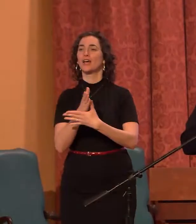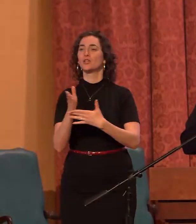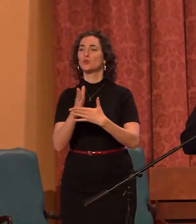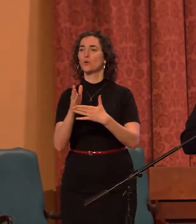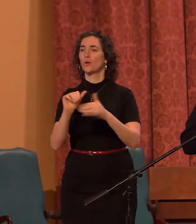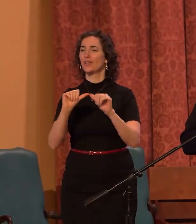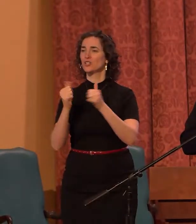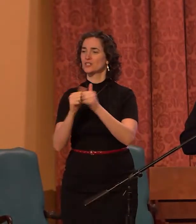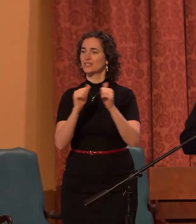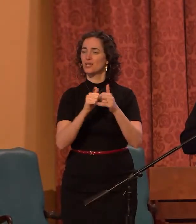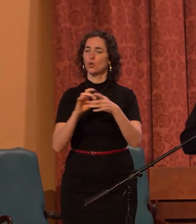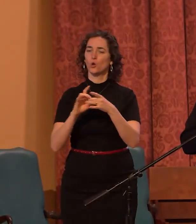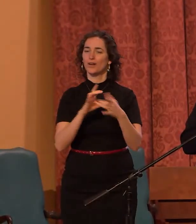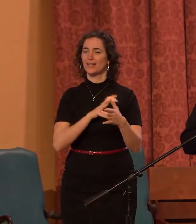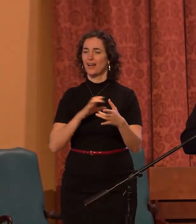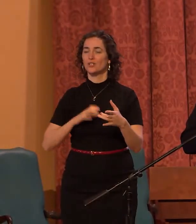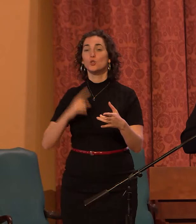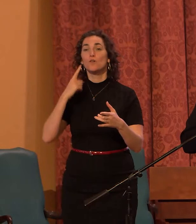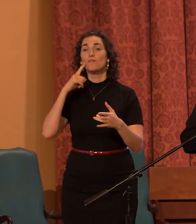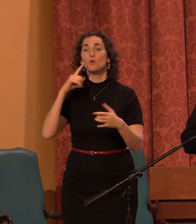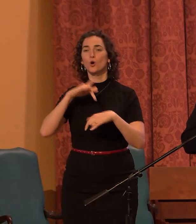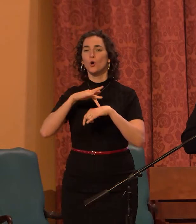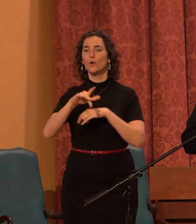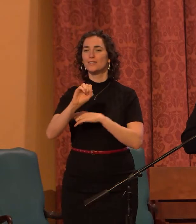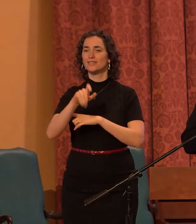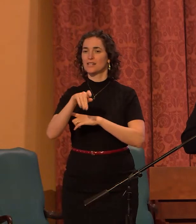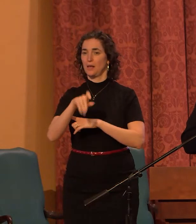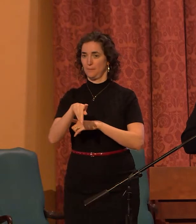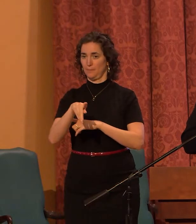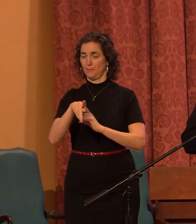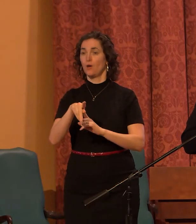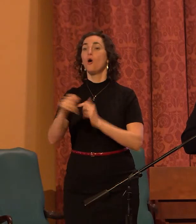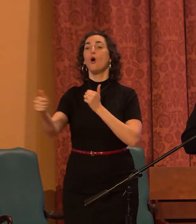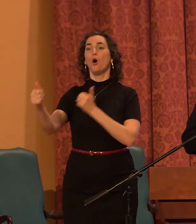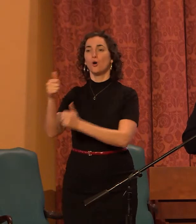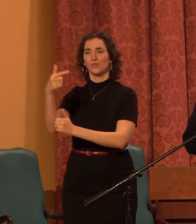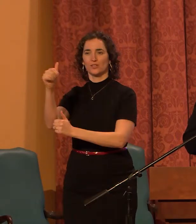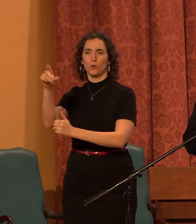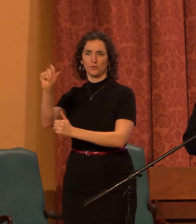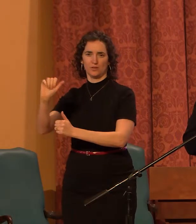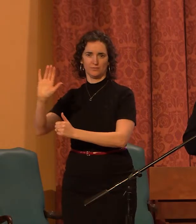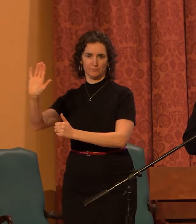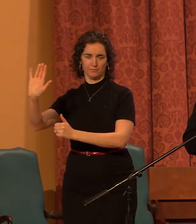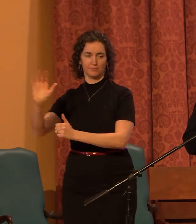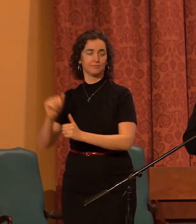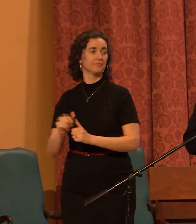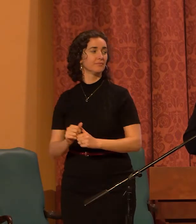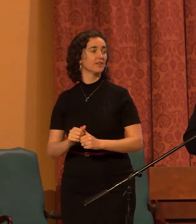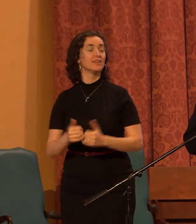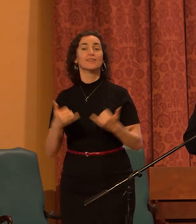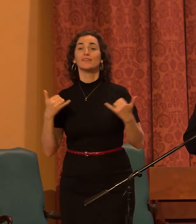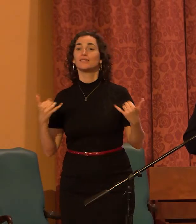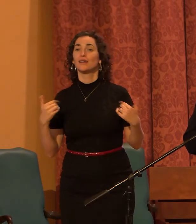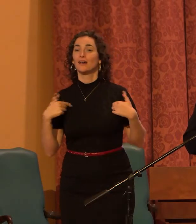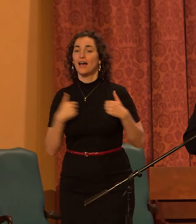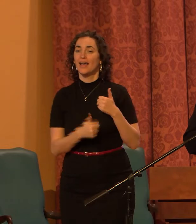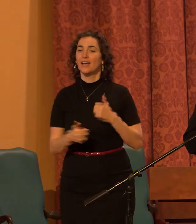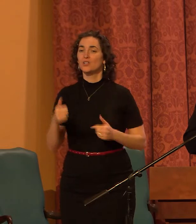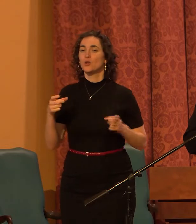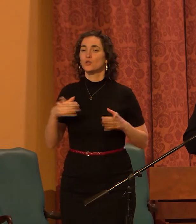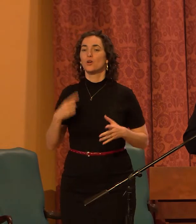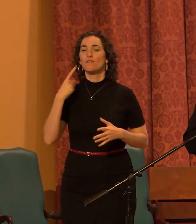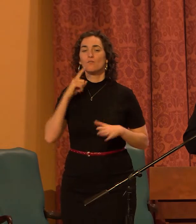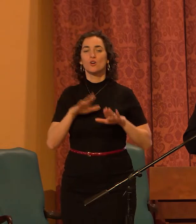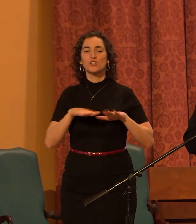Interagency Coordinating Council for Early Steps within the Governor's Office of Disability Affairs, and I'm currently the Executive Director